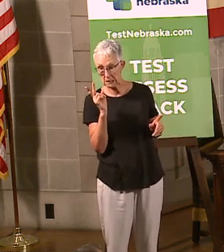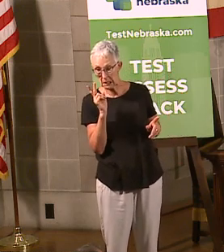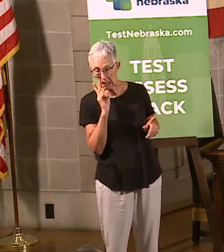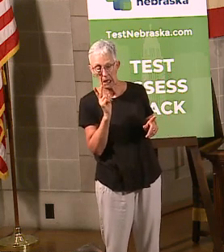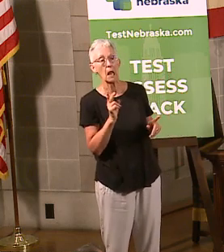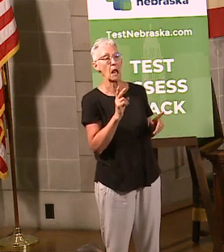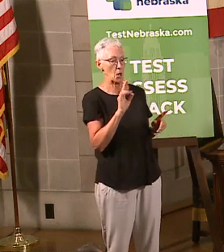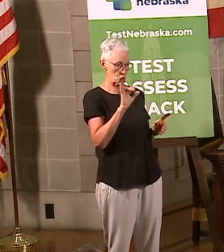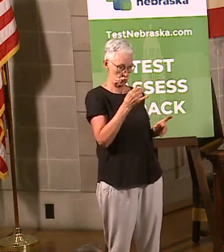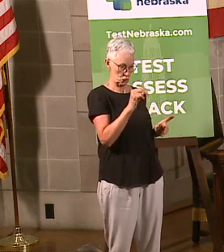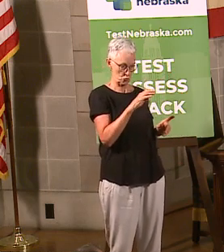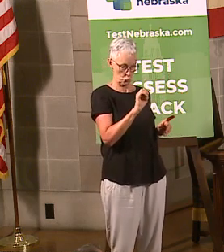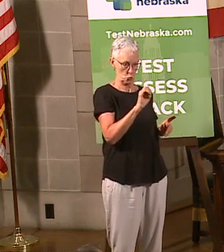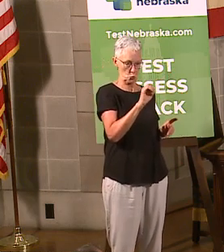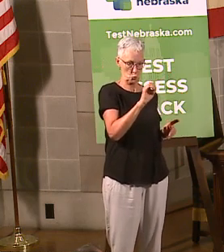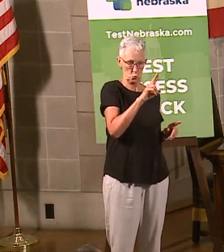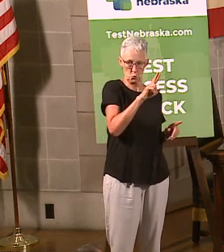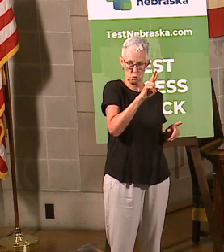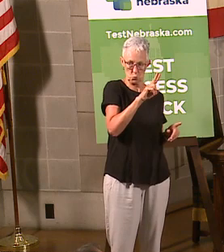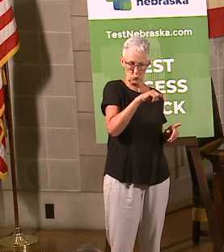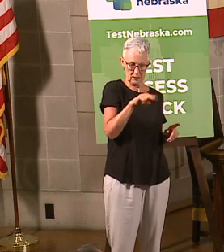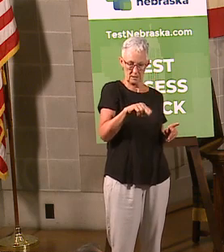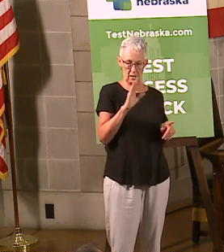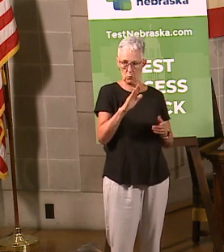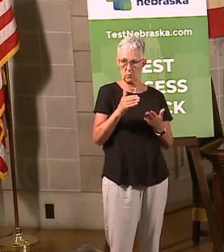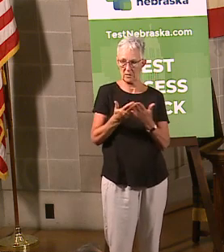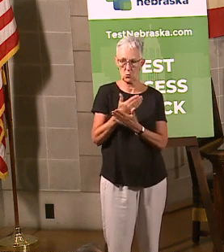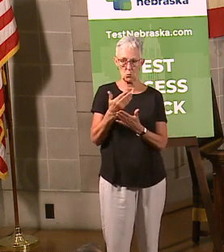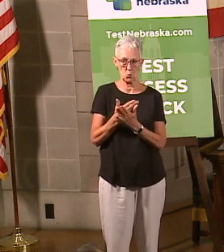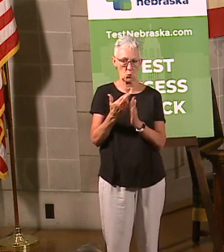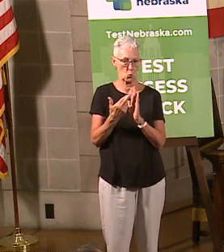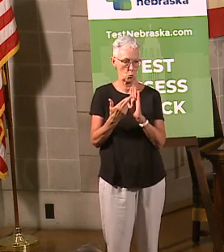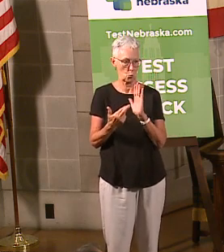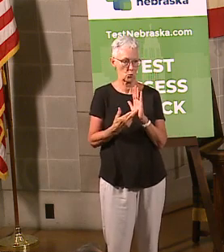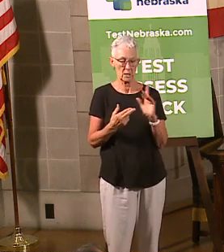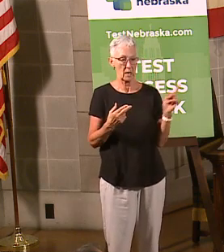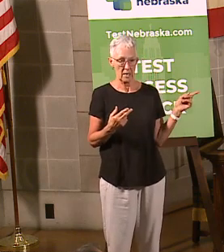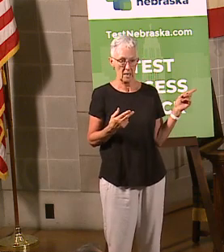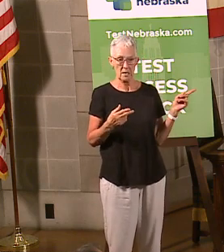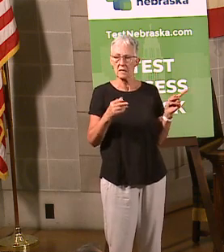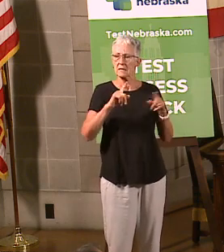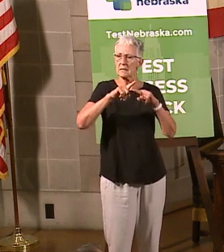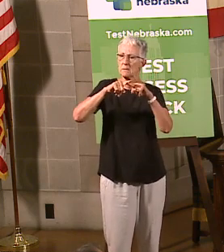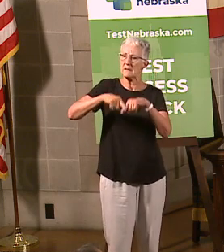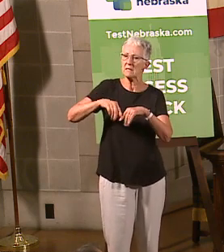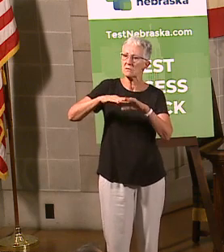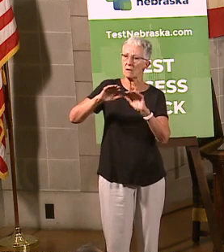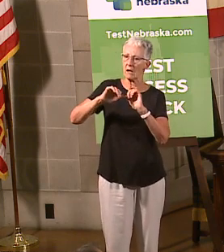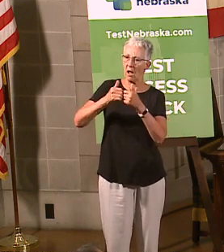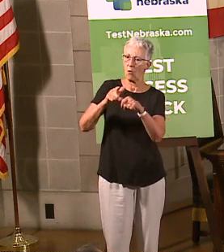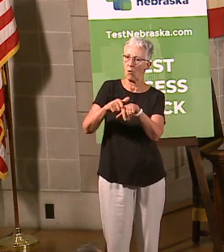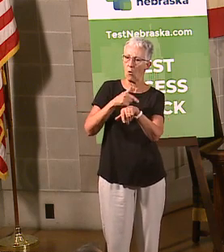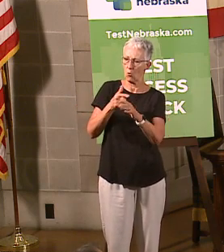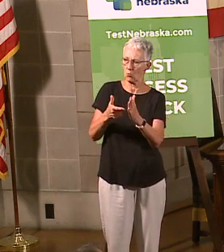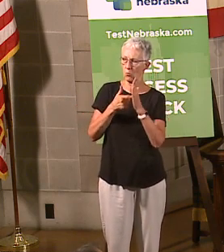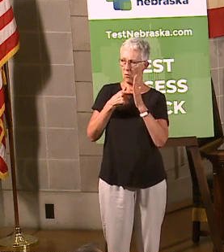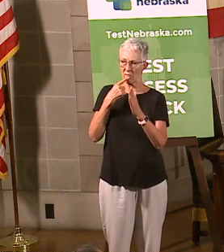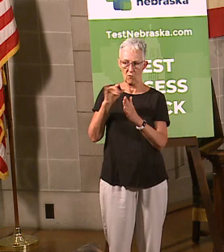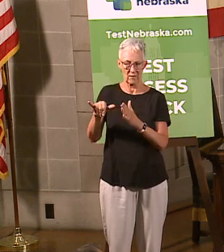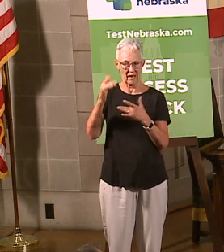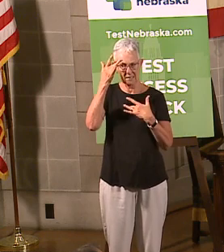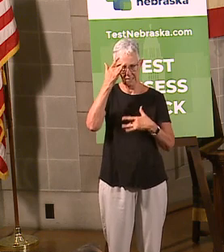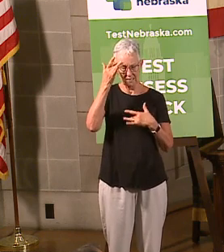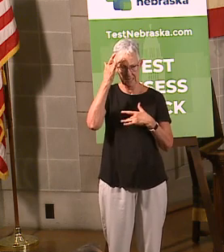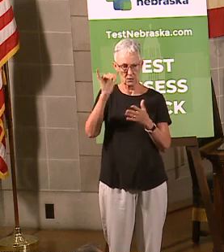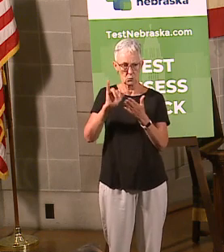based upon the incubation period for the virus. And if we don't see, again, a lot more activity, which we actually have seen declining activity, we feel comfortable with loosening up